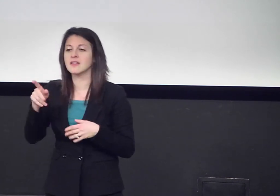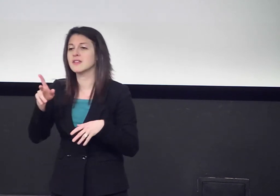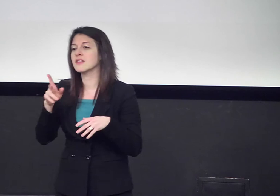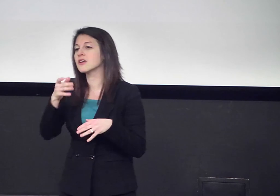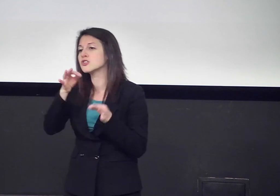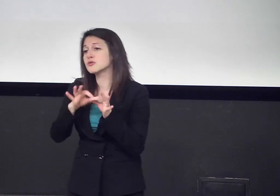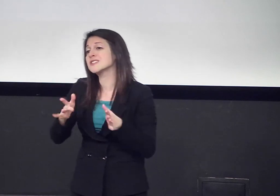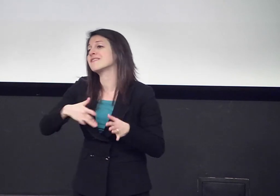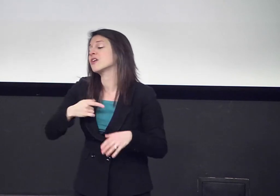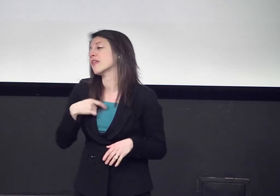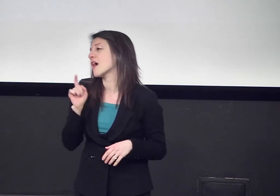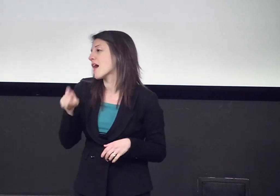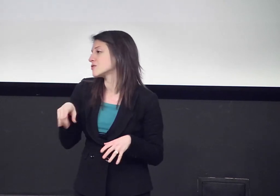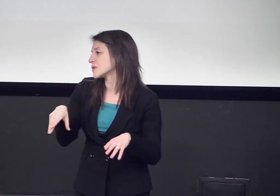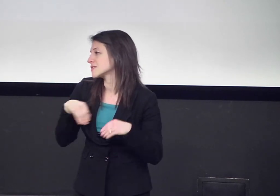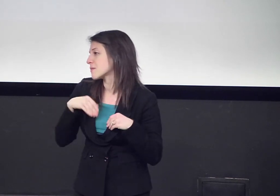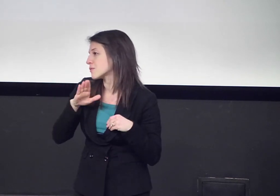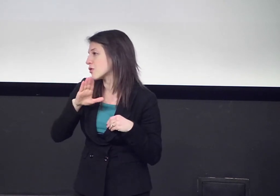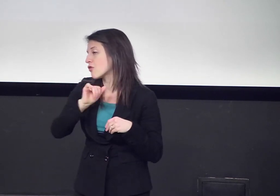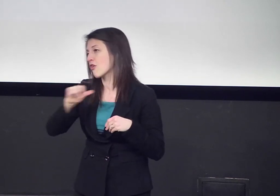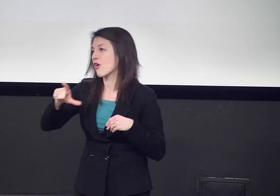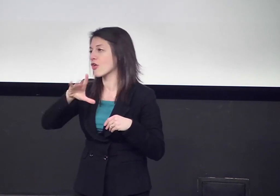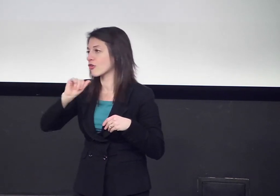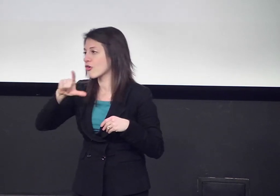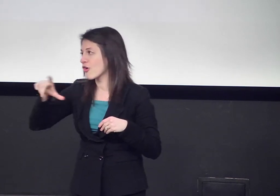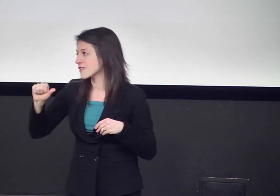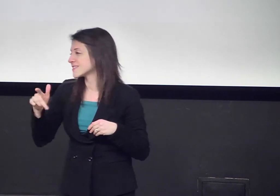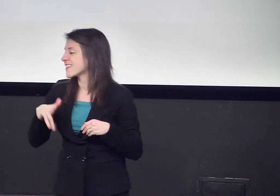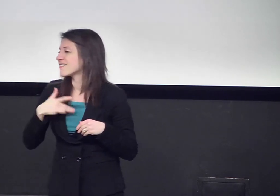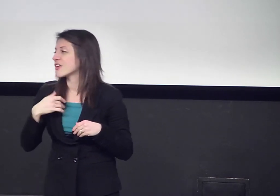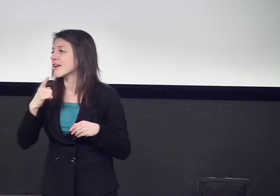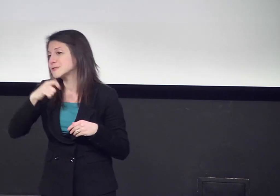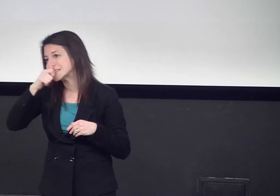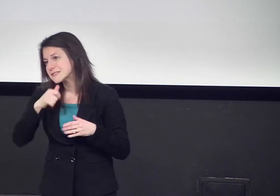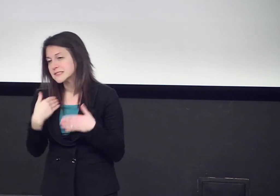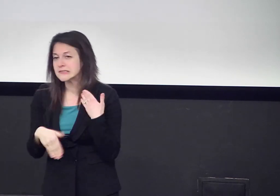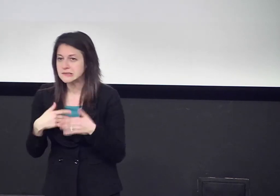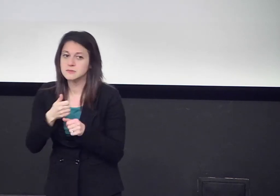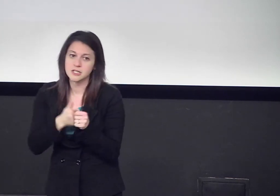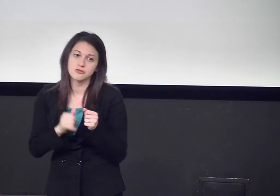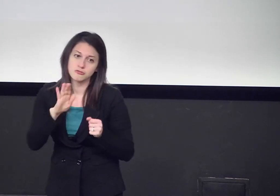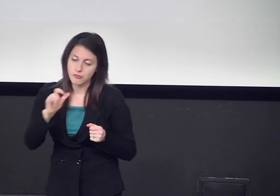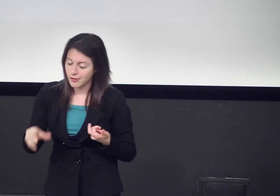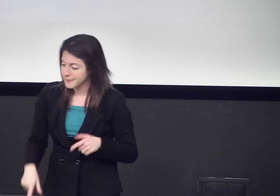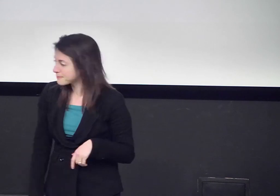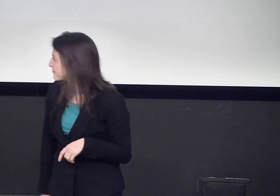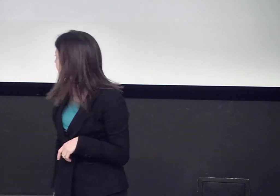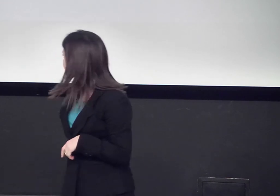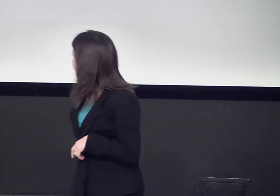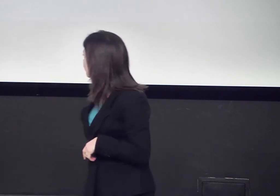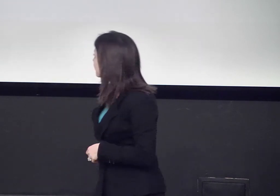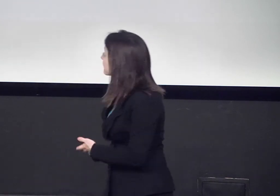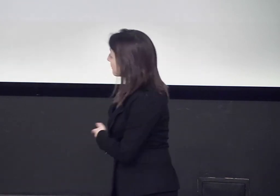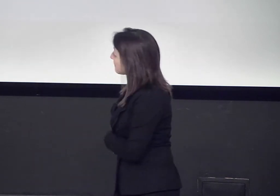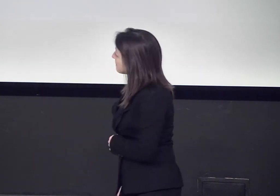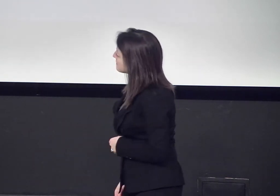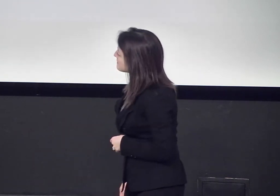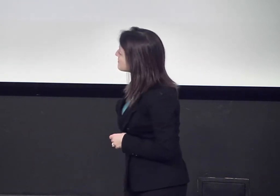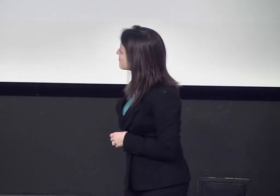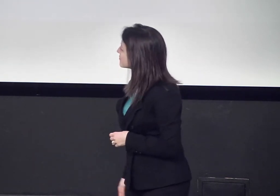and that they will go ahead and interpret the call. So there are some people who are out there that feel that they have to take each call and to persevere through each call